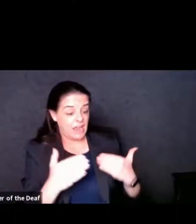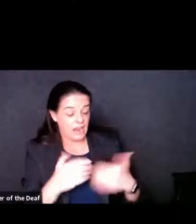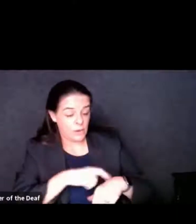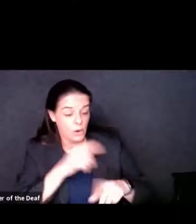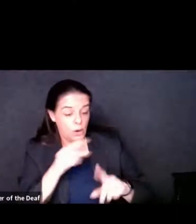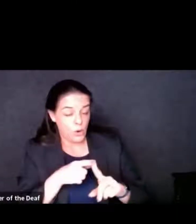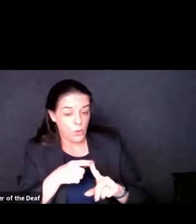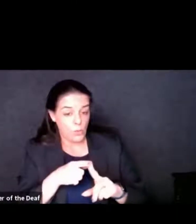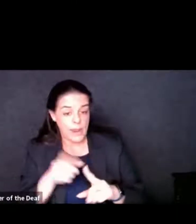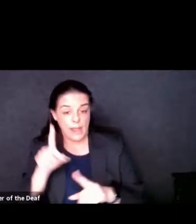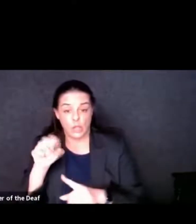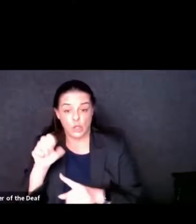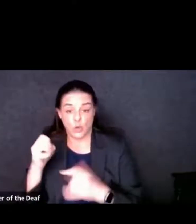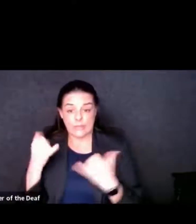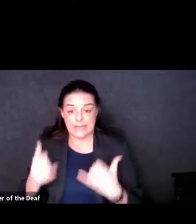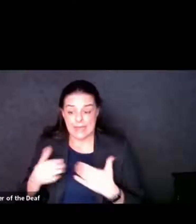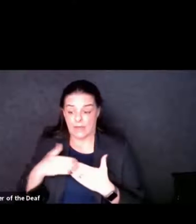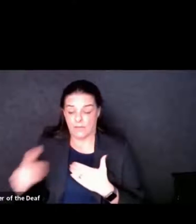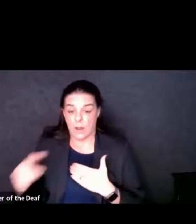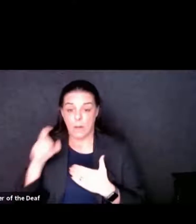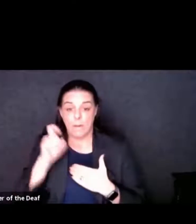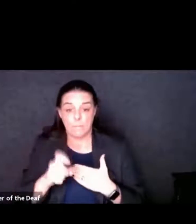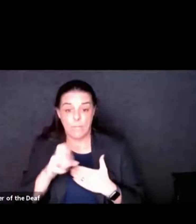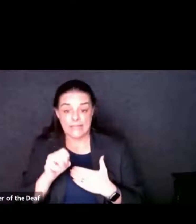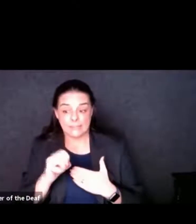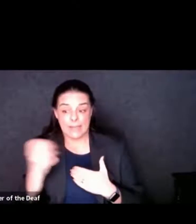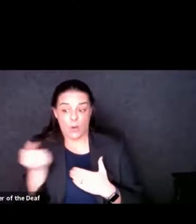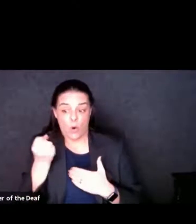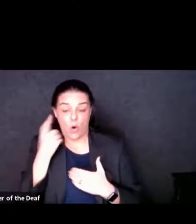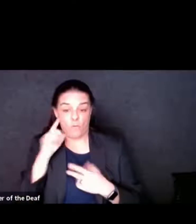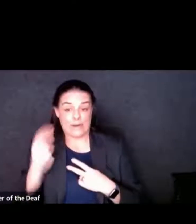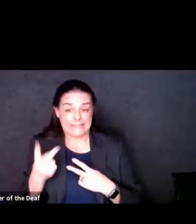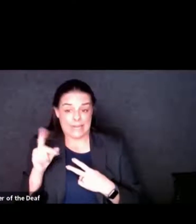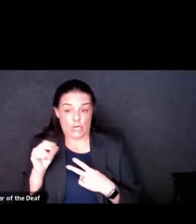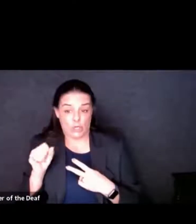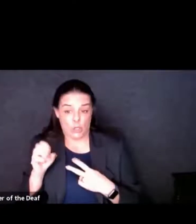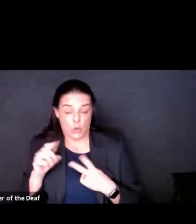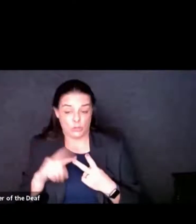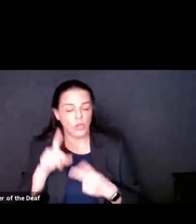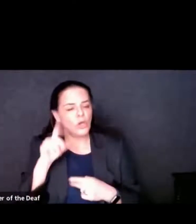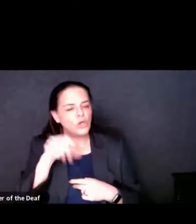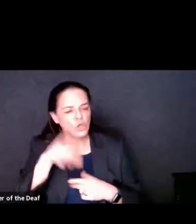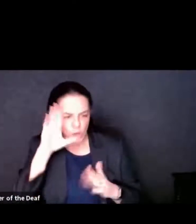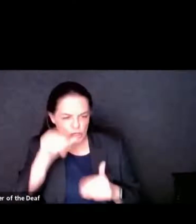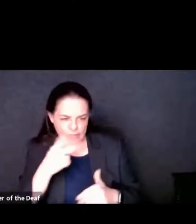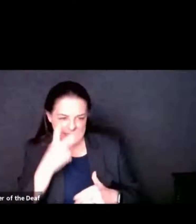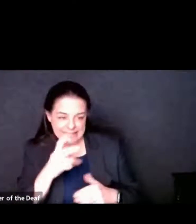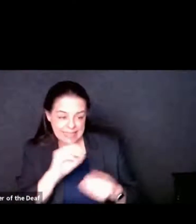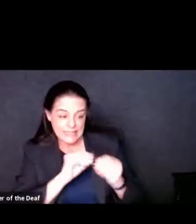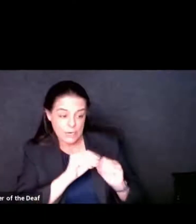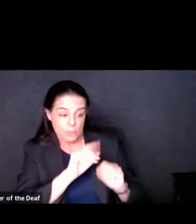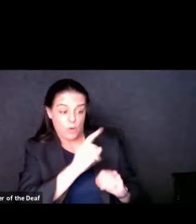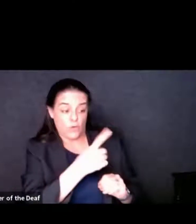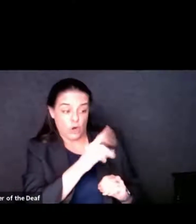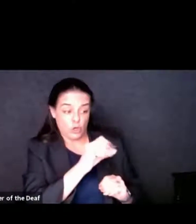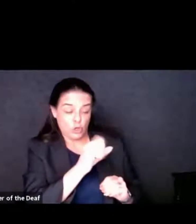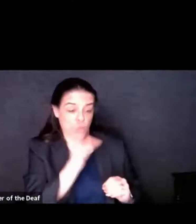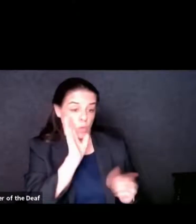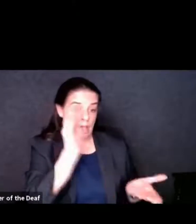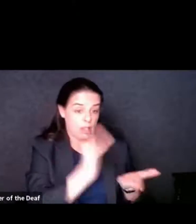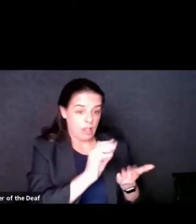it receives from now on must be allocated for second doses? Are you expecting to see the number of first doses to go down or